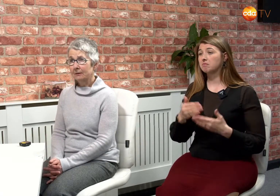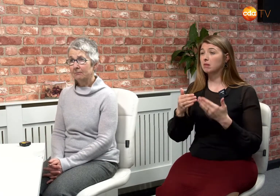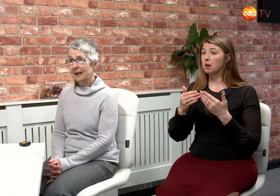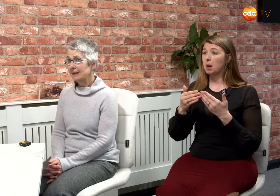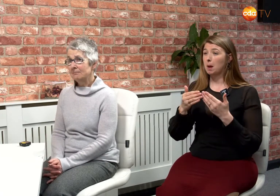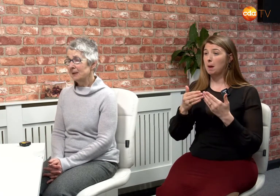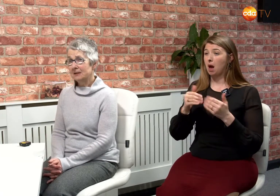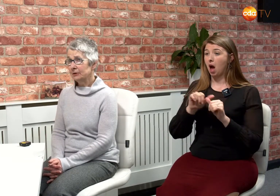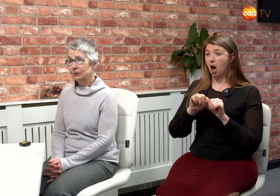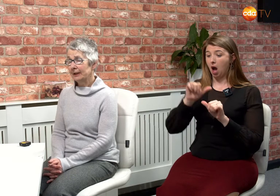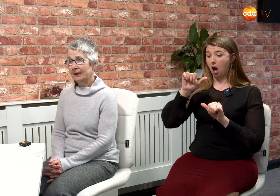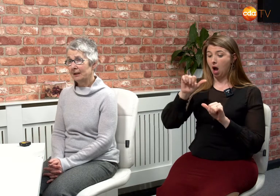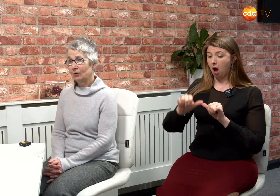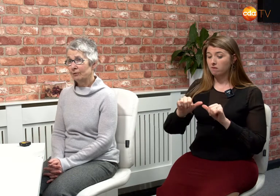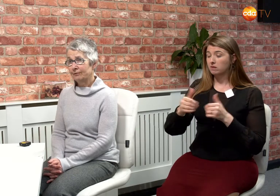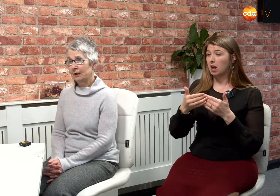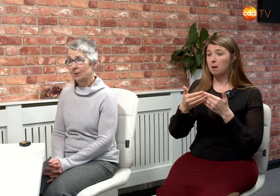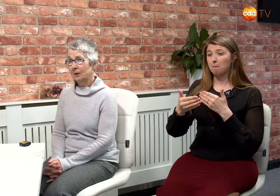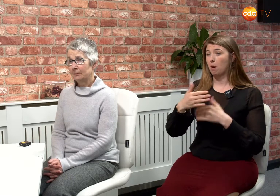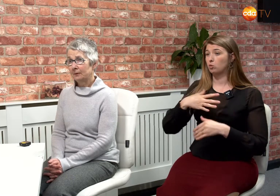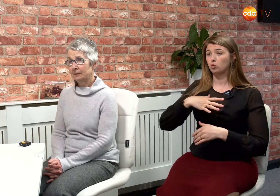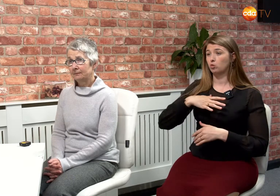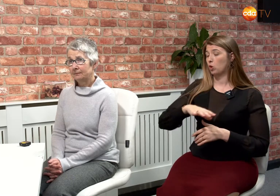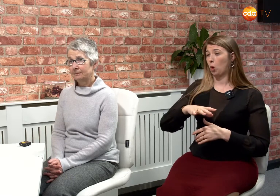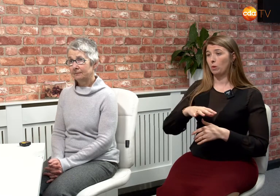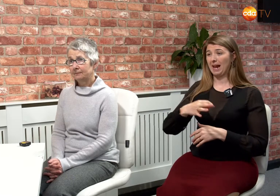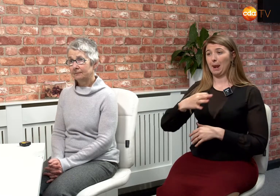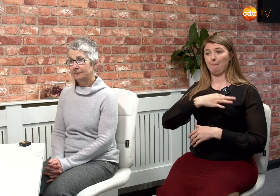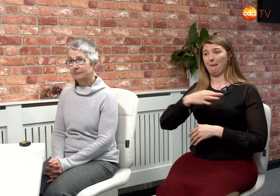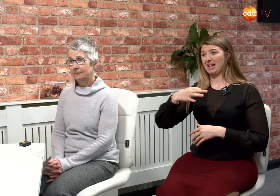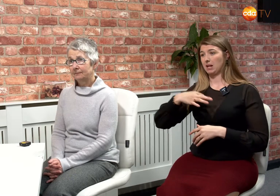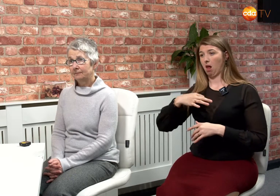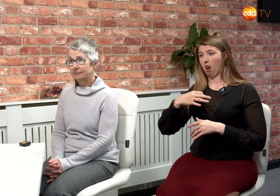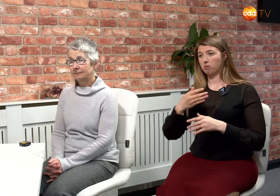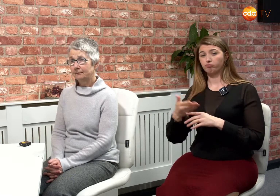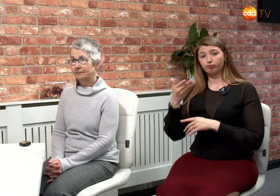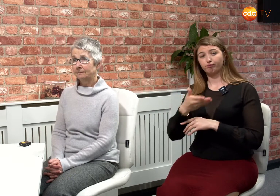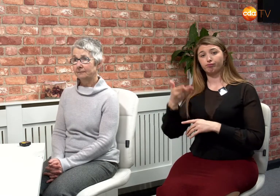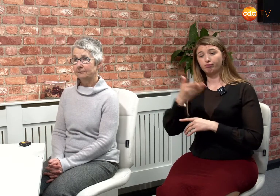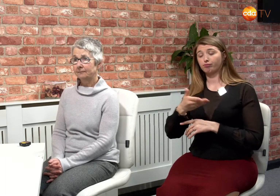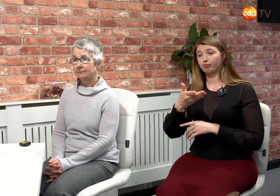need any medical care or follow-up.